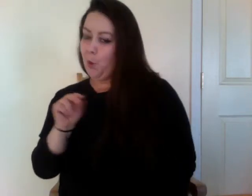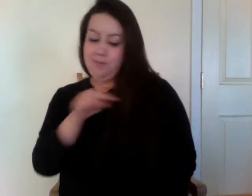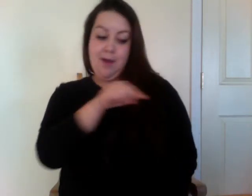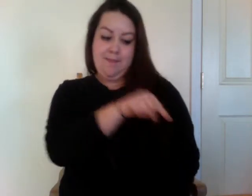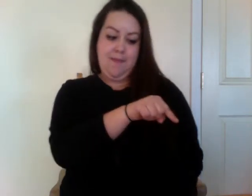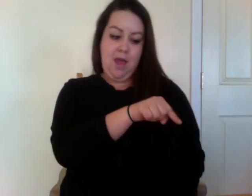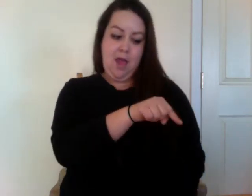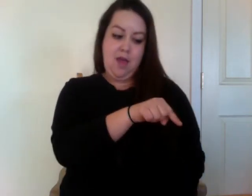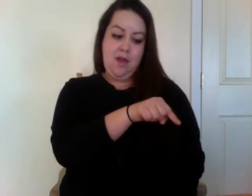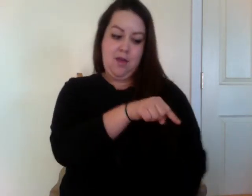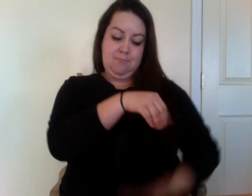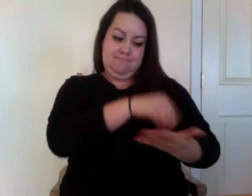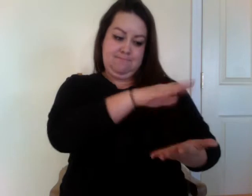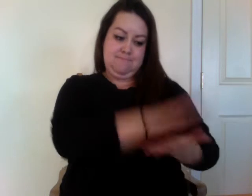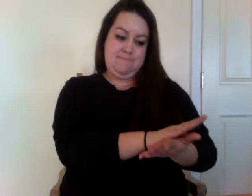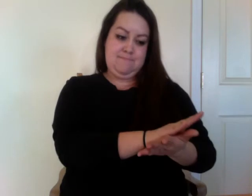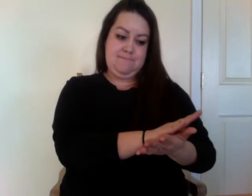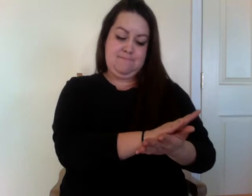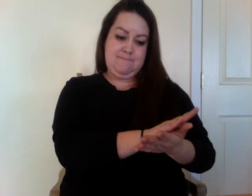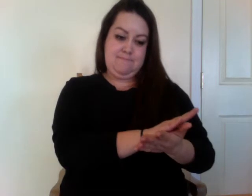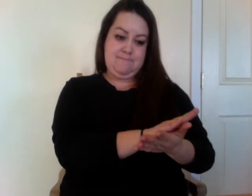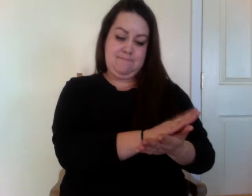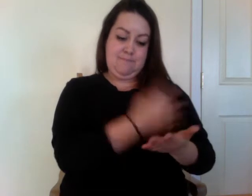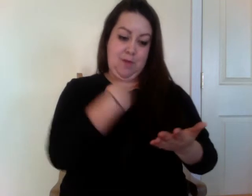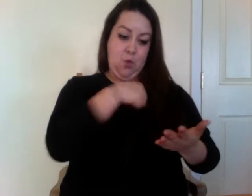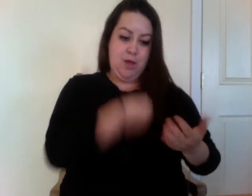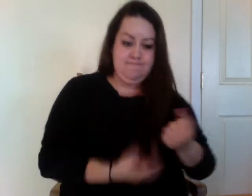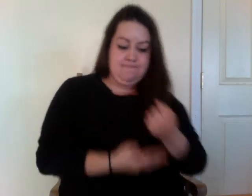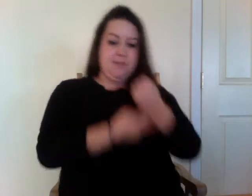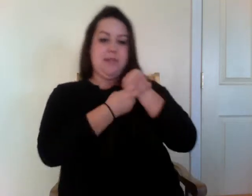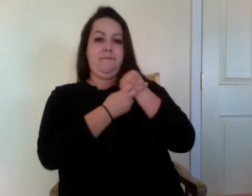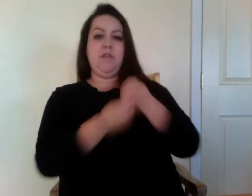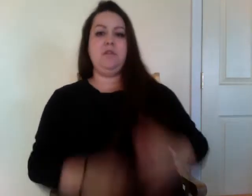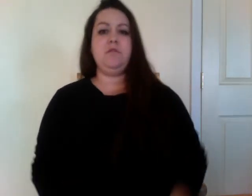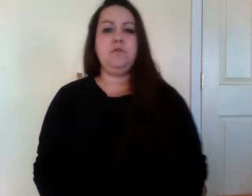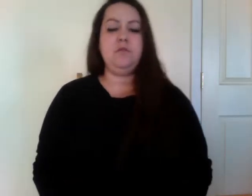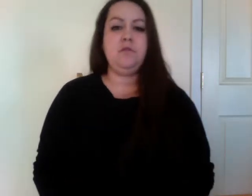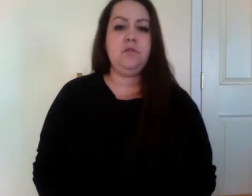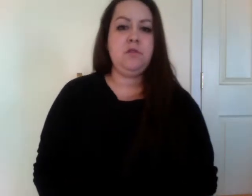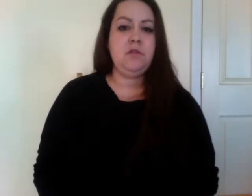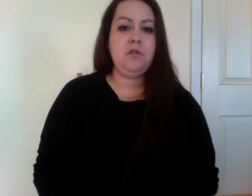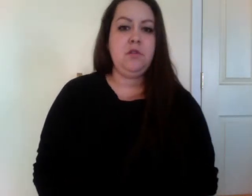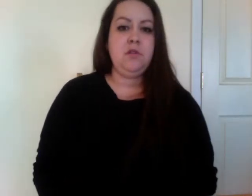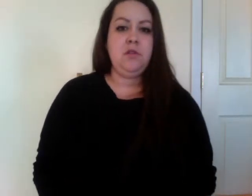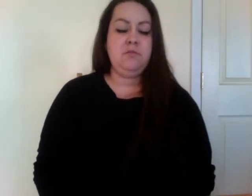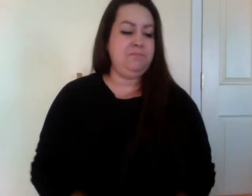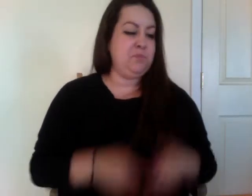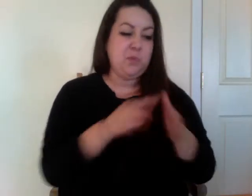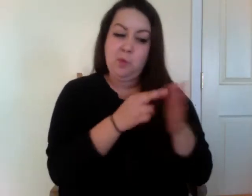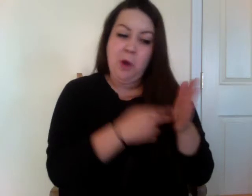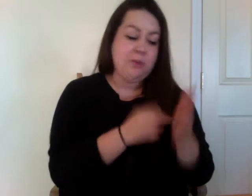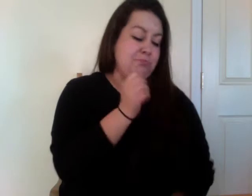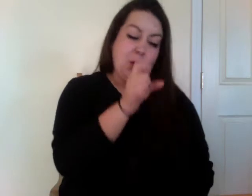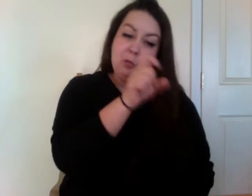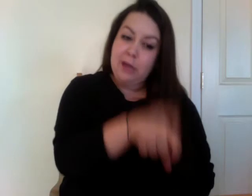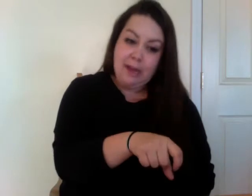our student database, meaning the student does not have to be formally admitted or registered beyond the